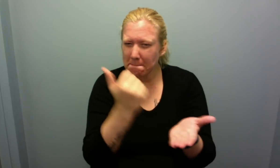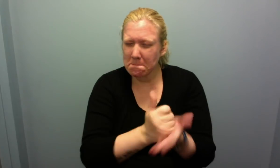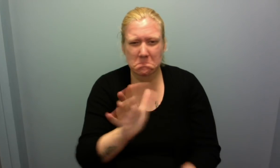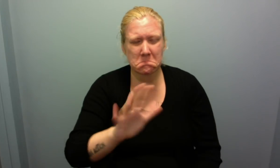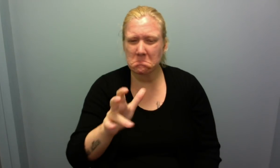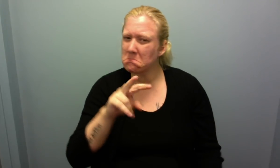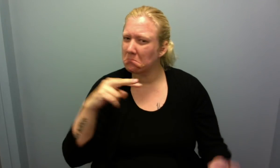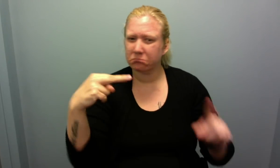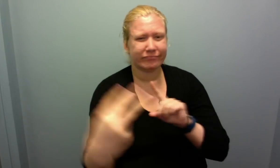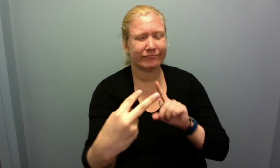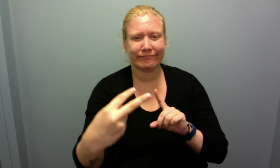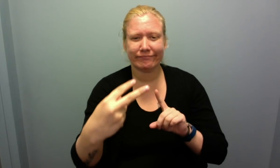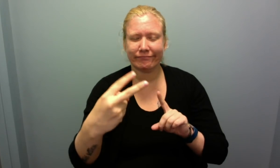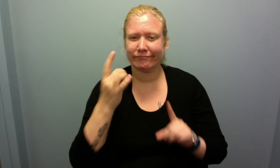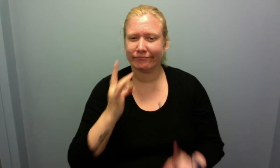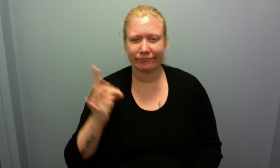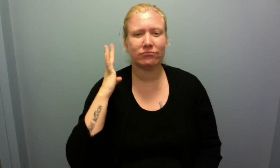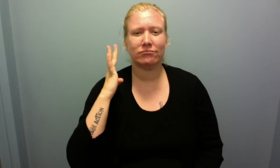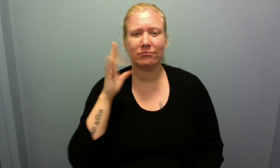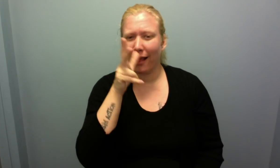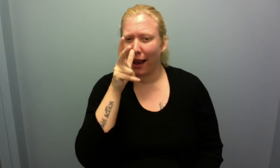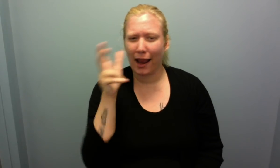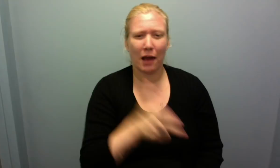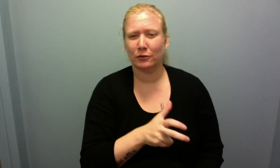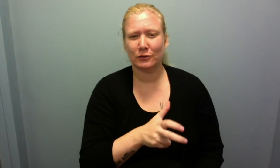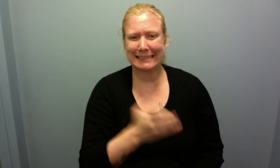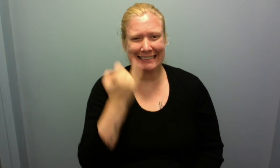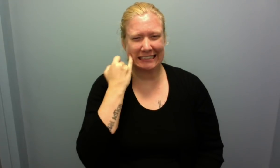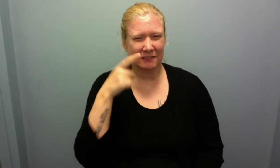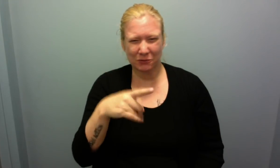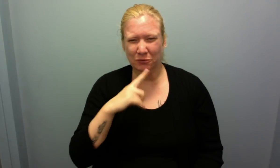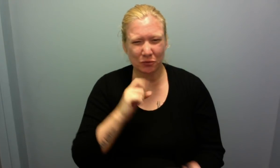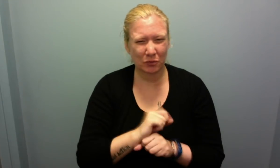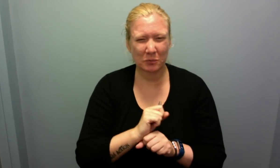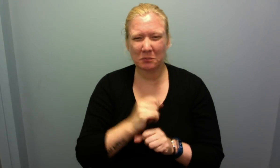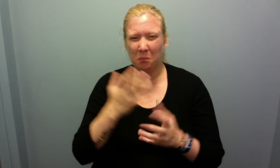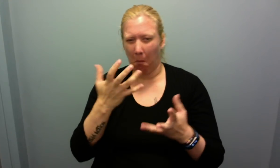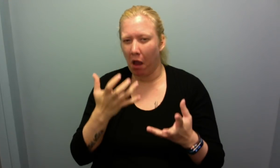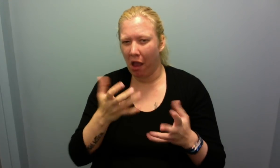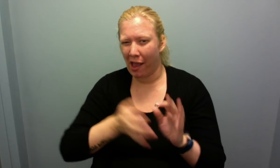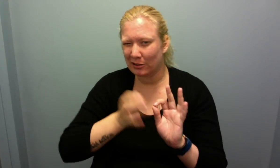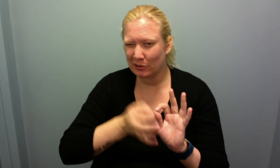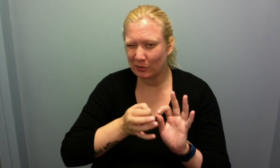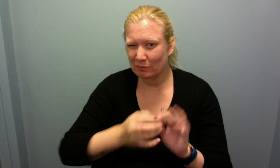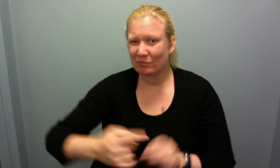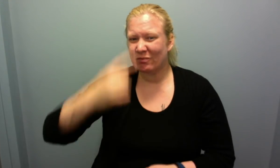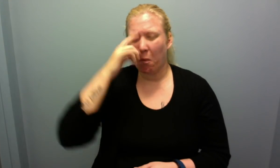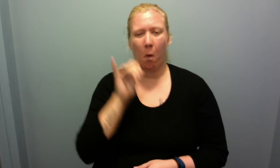get along in the world just fine without interpreters. They have to socialize with hearing people every day in situations where they don't have interpreters, and they figure it